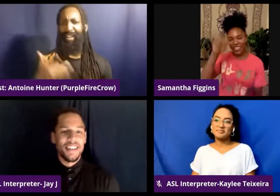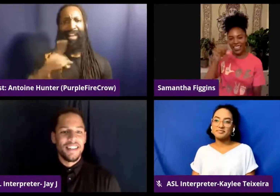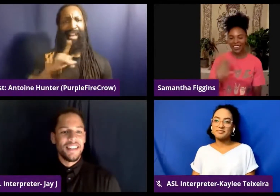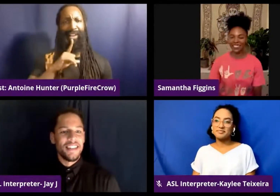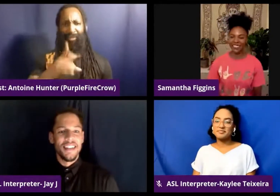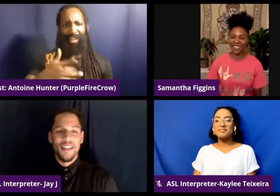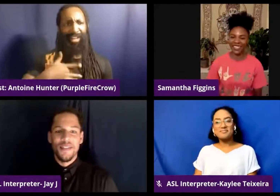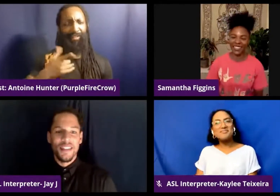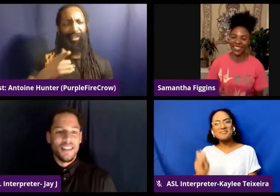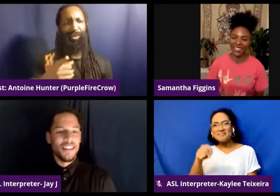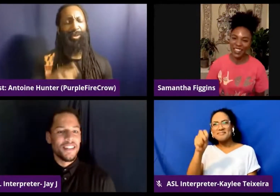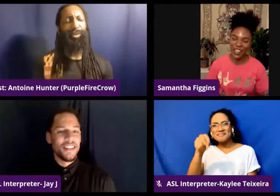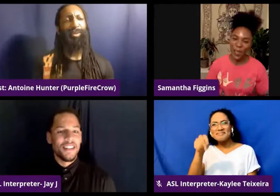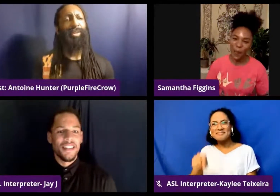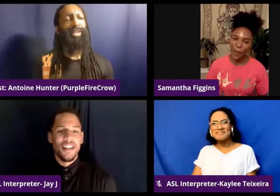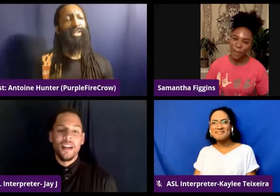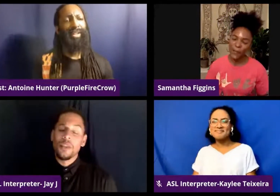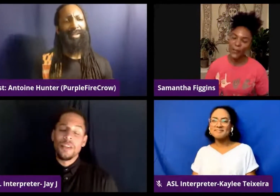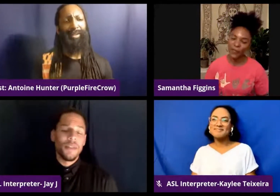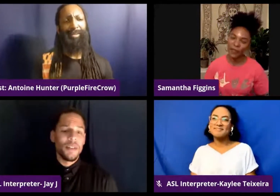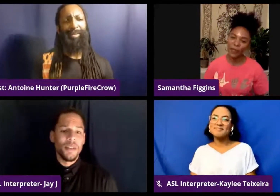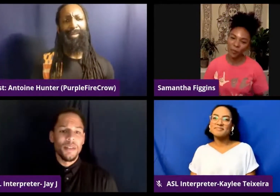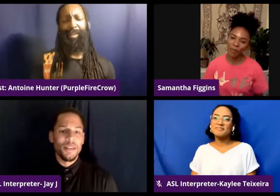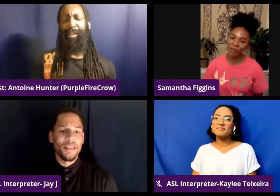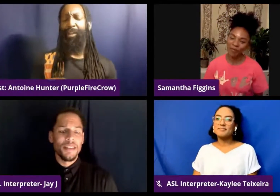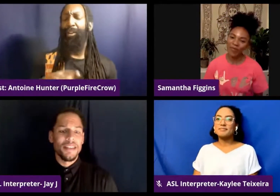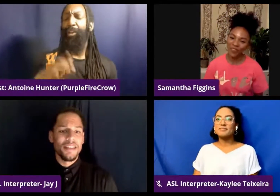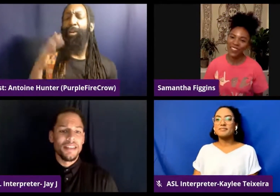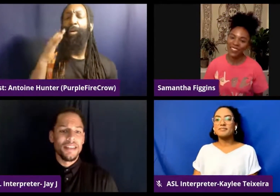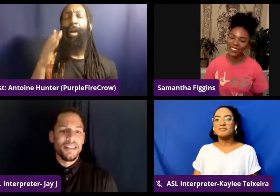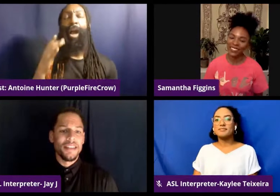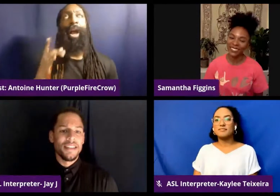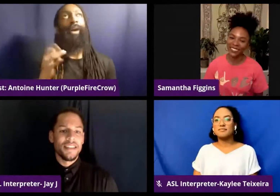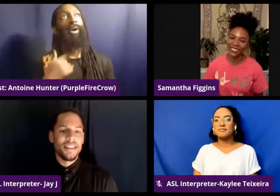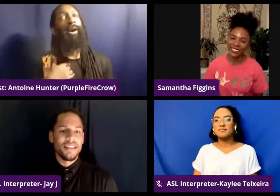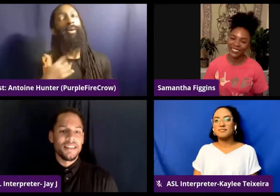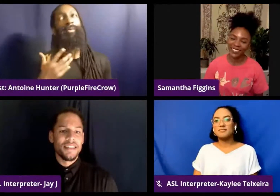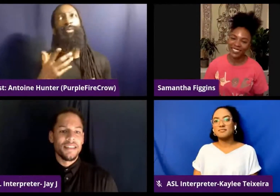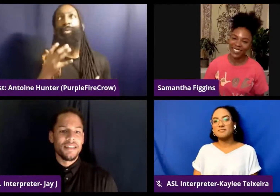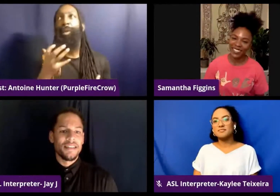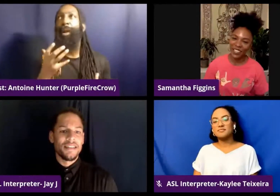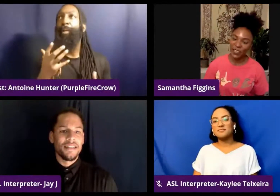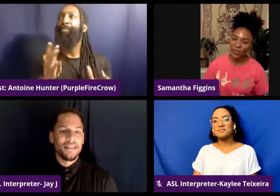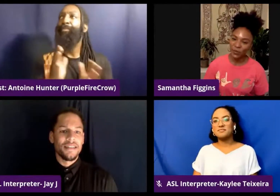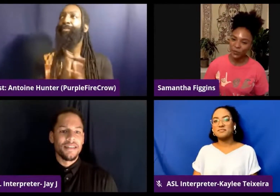it. Yeah. Definitely. I really feel you. Yeah.